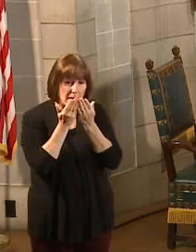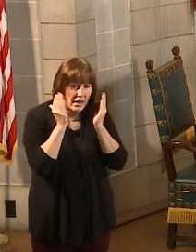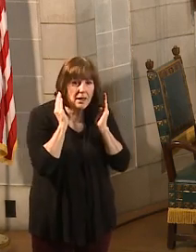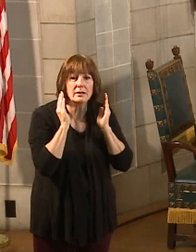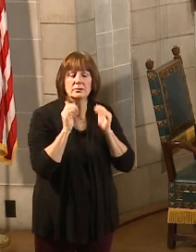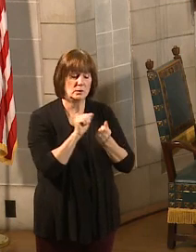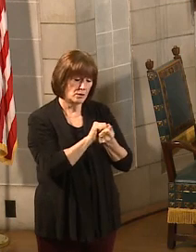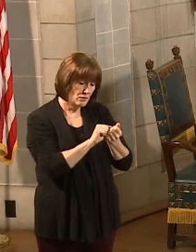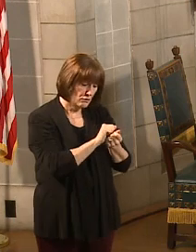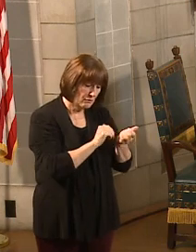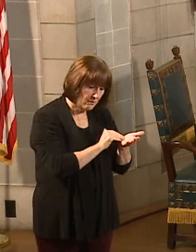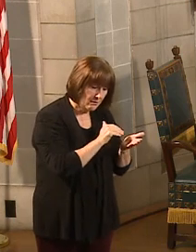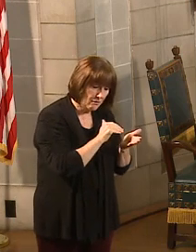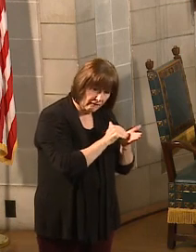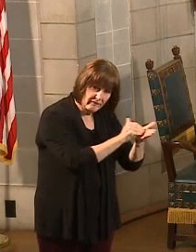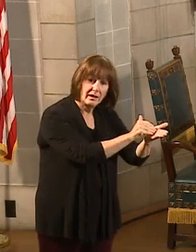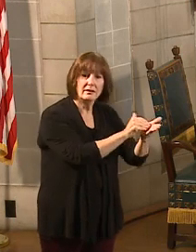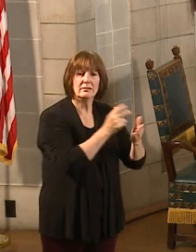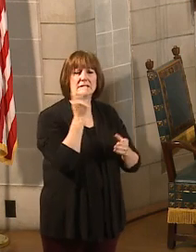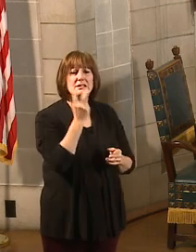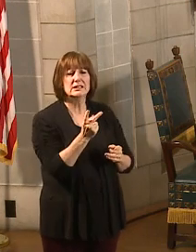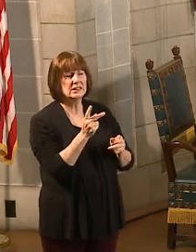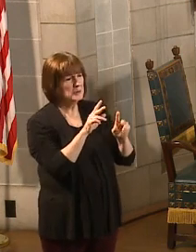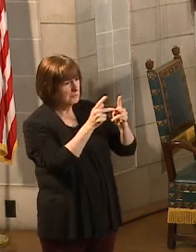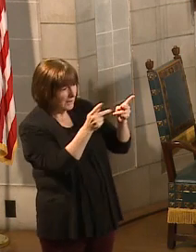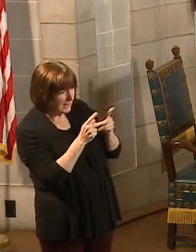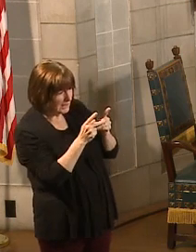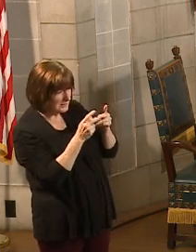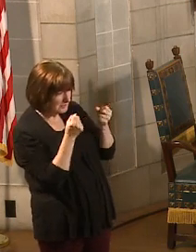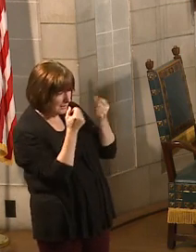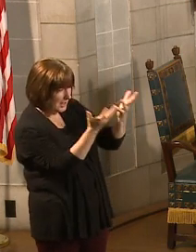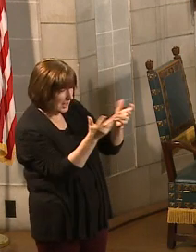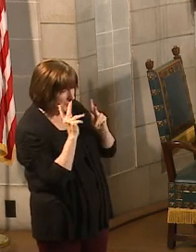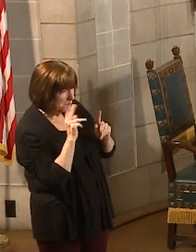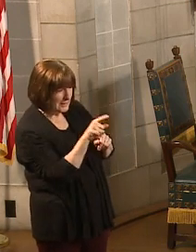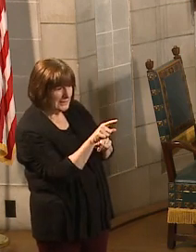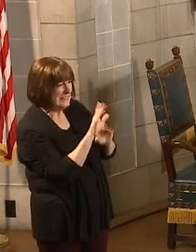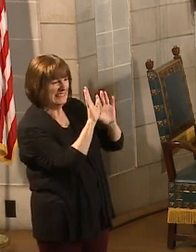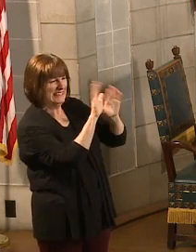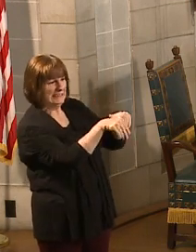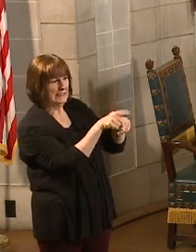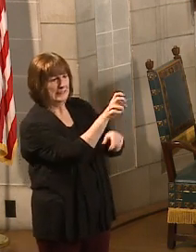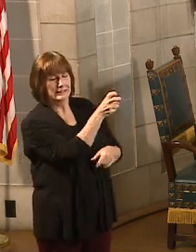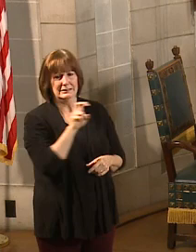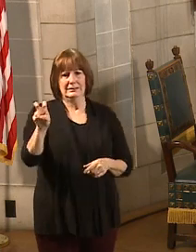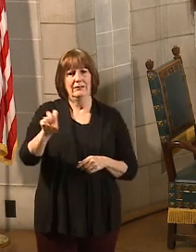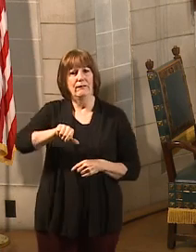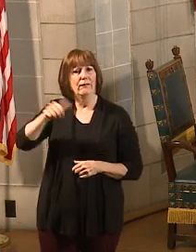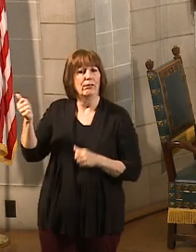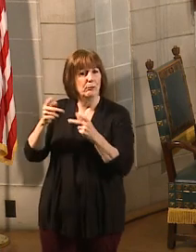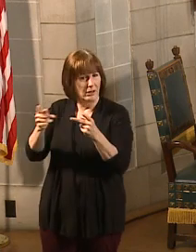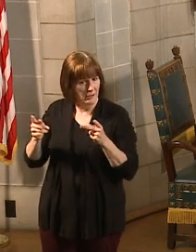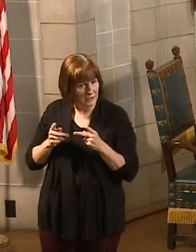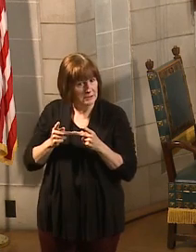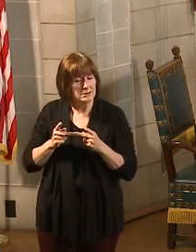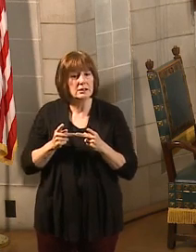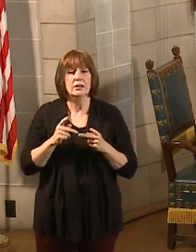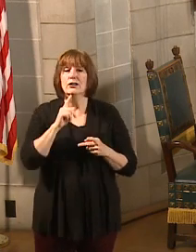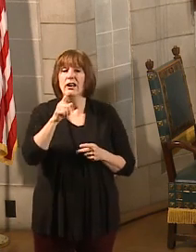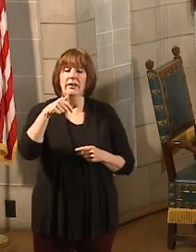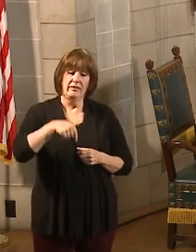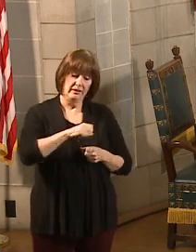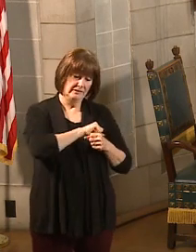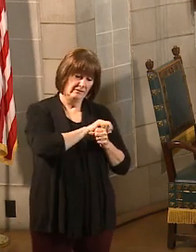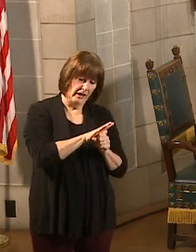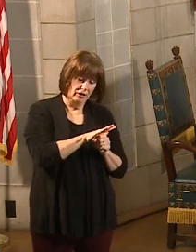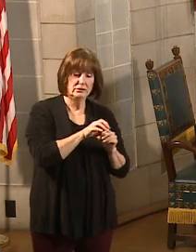hands often. If you see a crowded bar or restaurant, that's a great opportunity to turn around and go to a different one. At the end of the day, this virus spreads from one person to